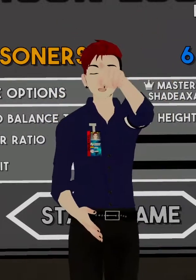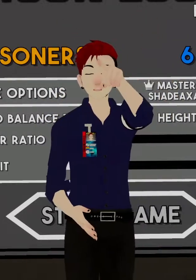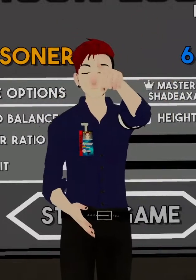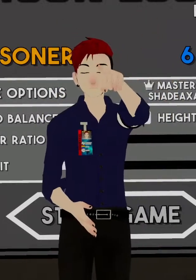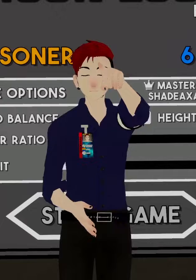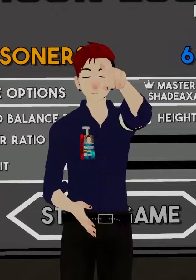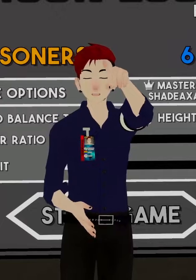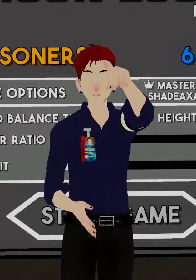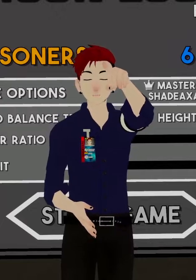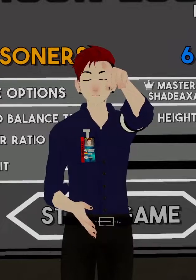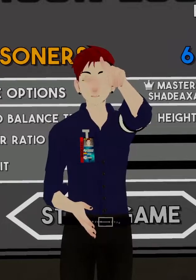Thank you,